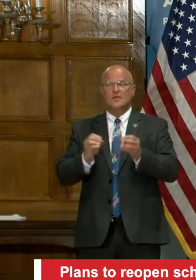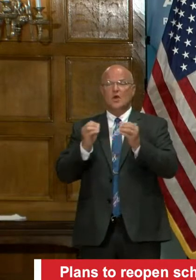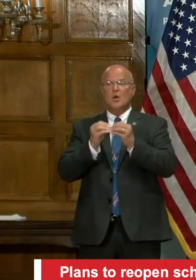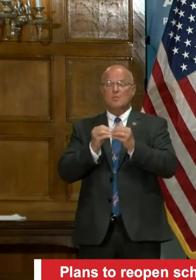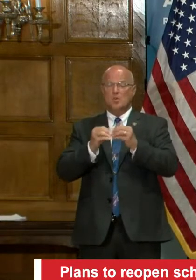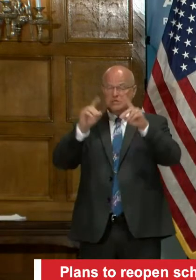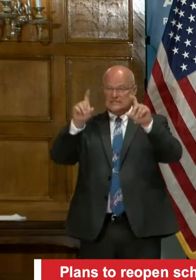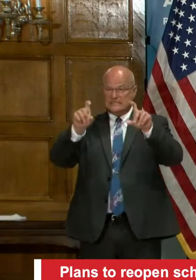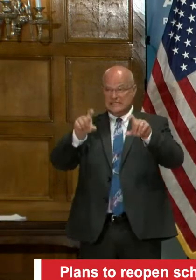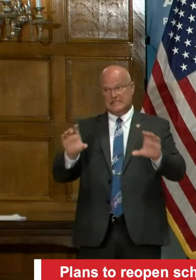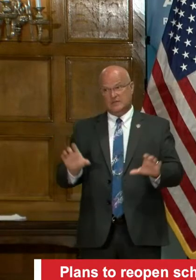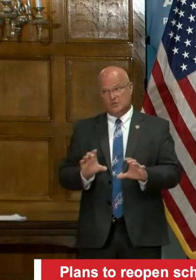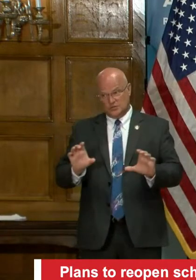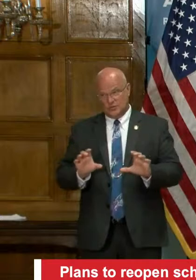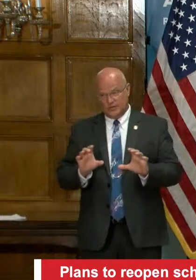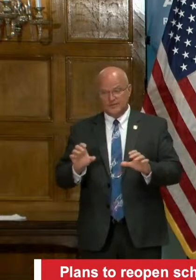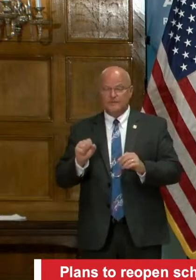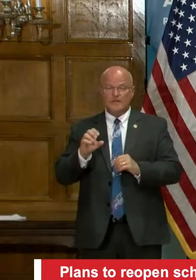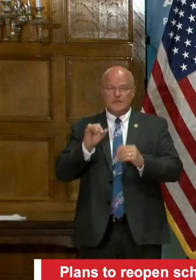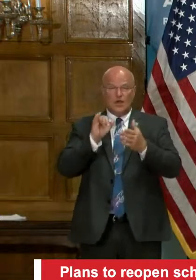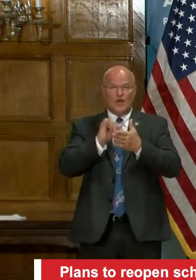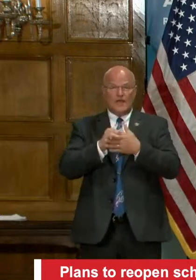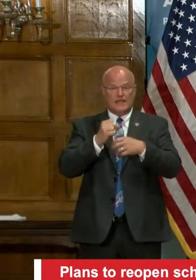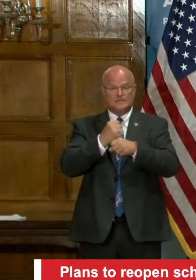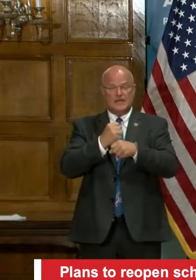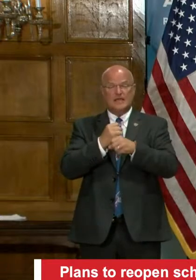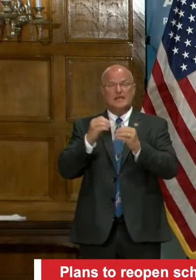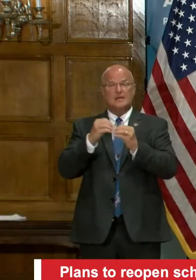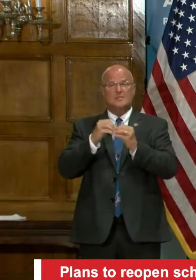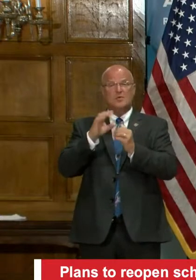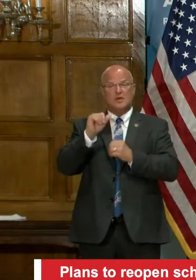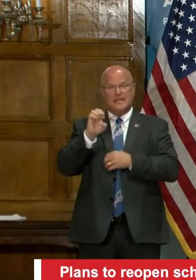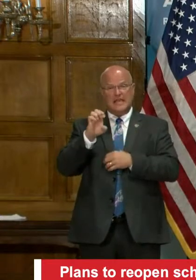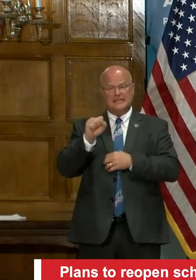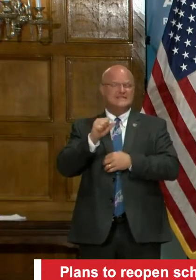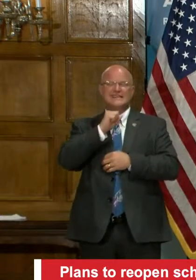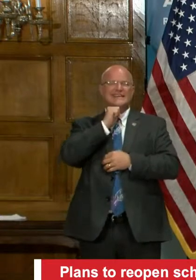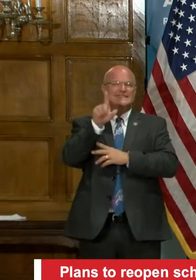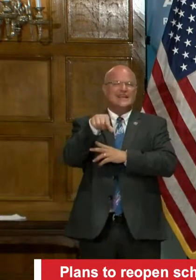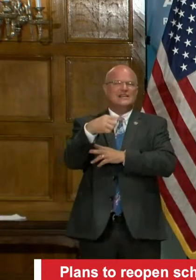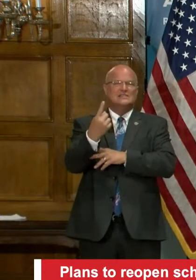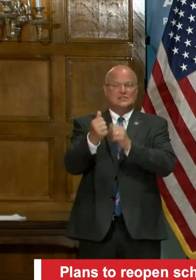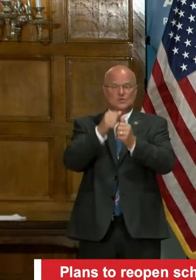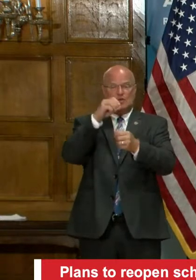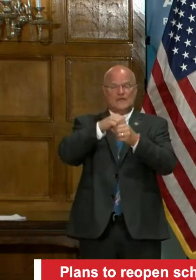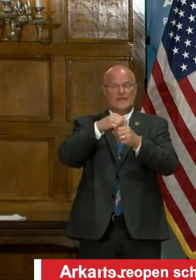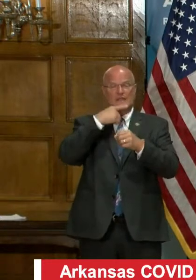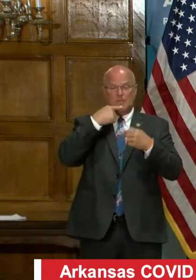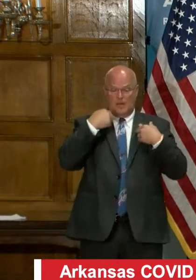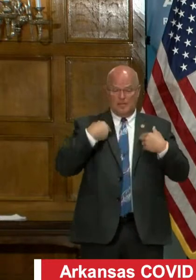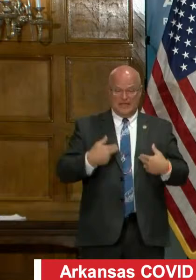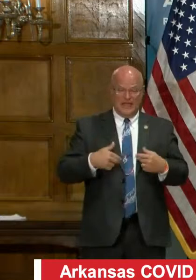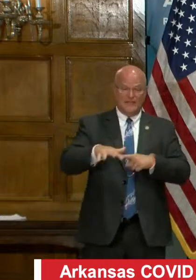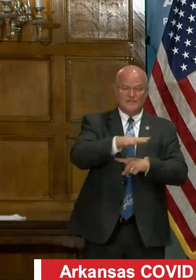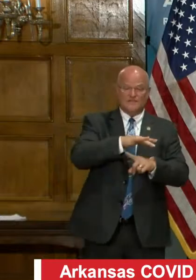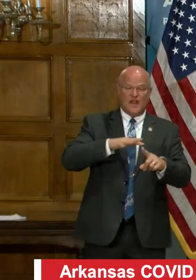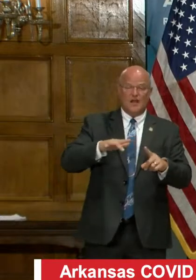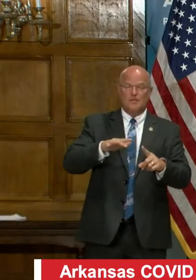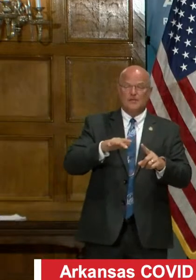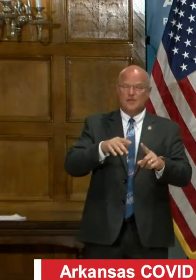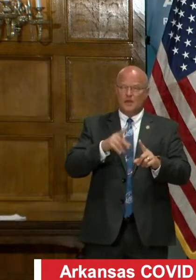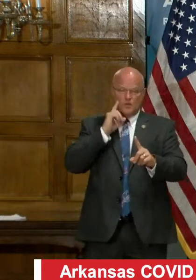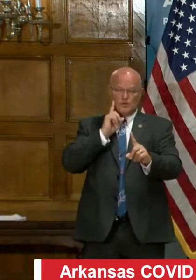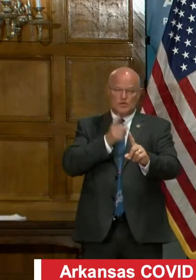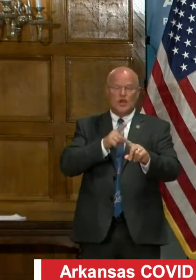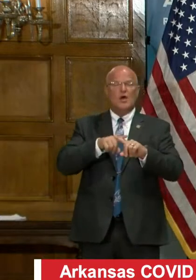more testing that we're doing. And so that's producing more cases, and it's not just within the public health environment that we're very